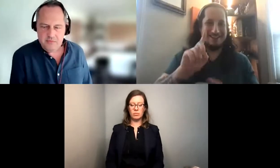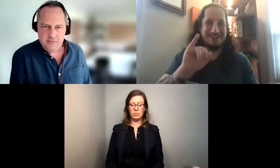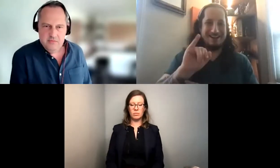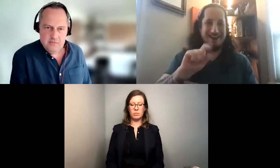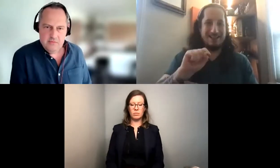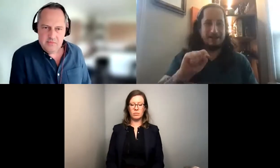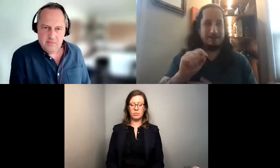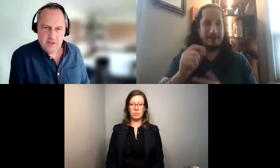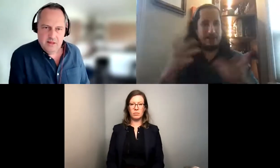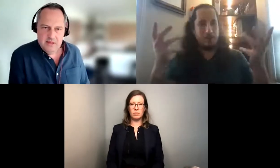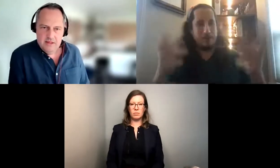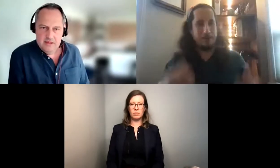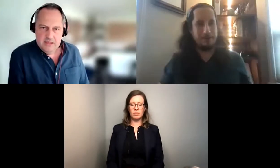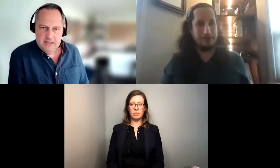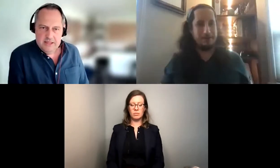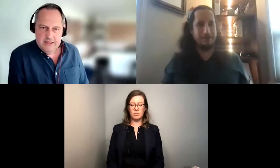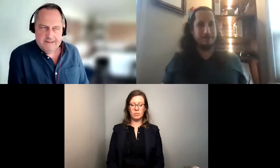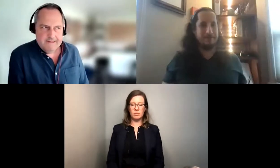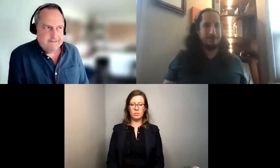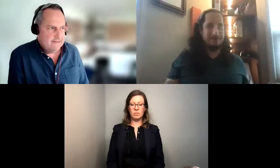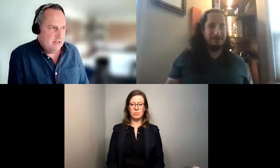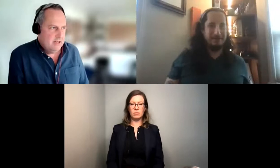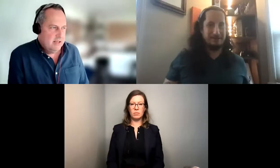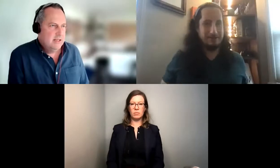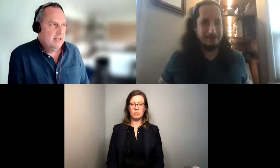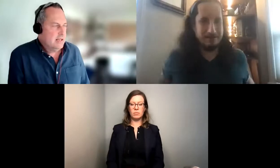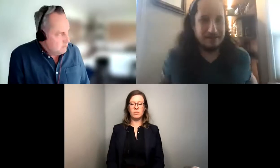doesn't recognize that dialect, then what?